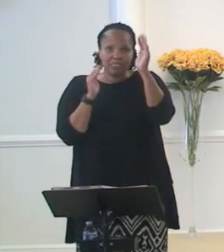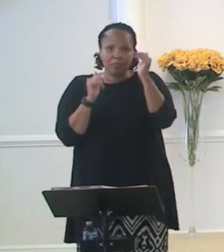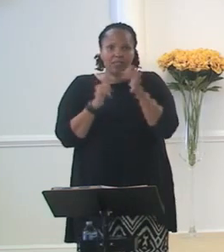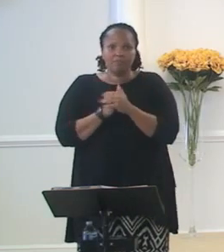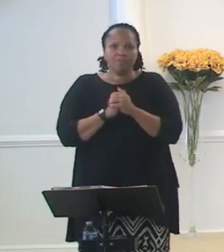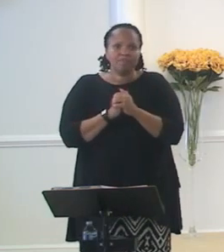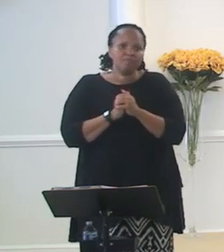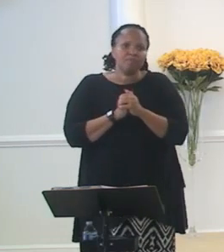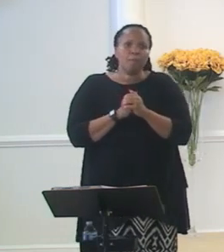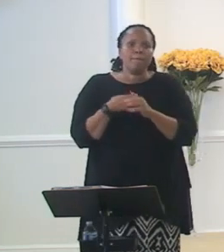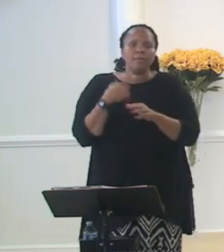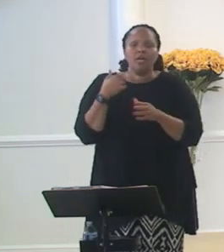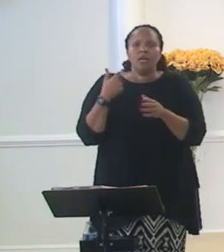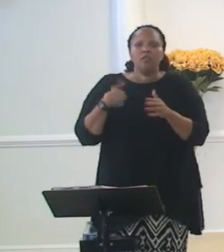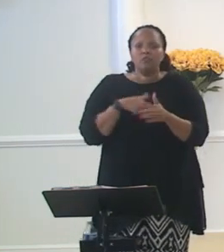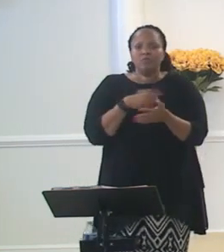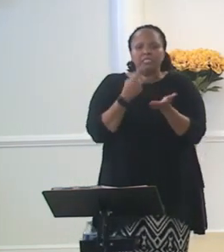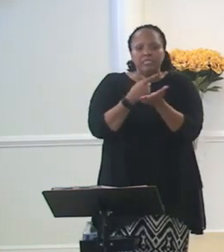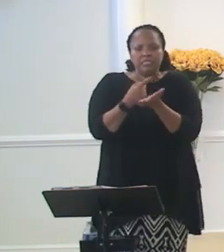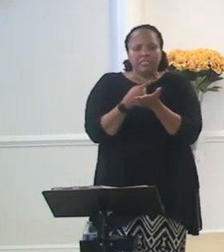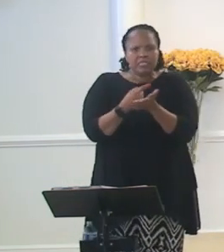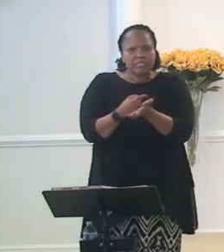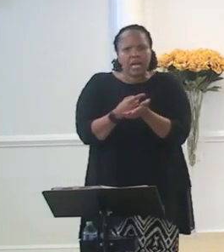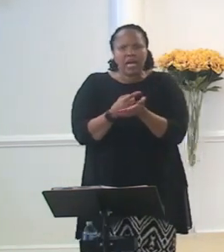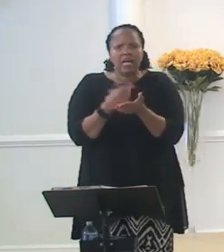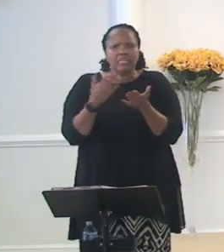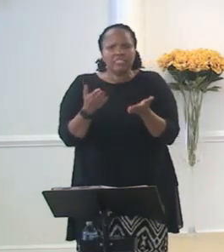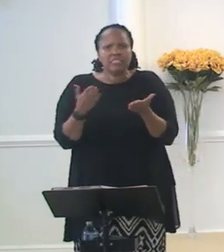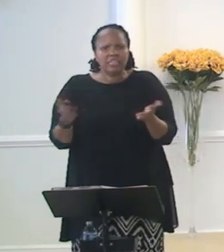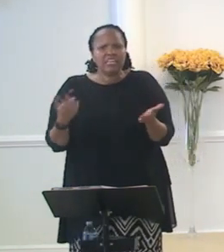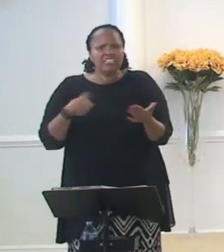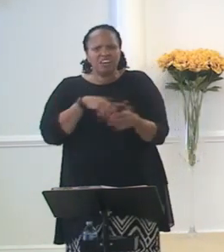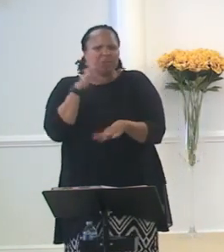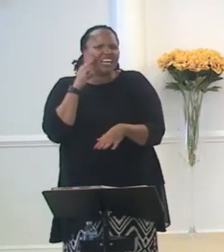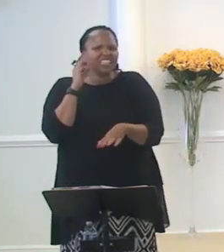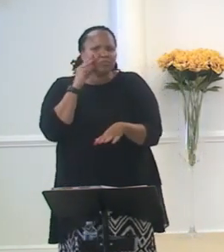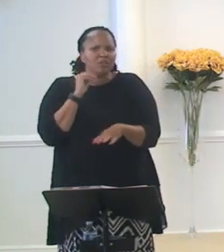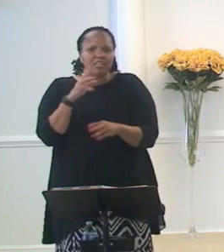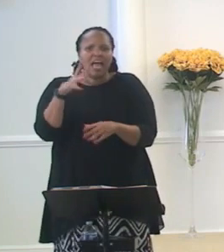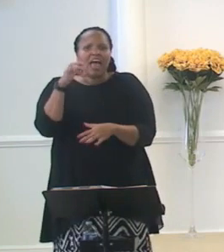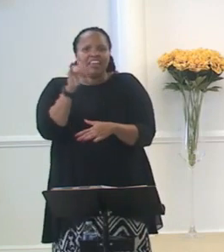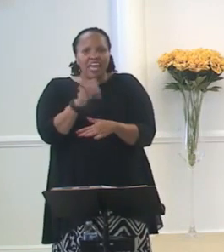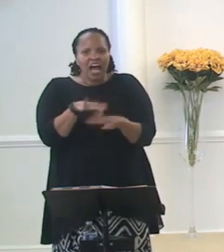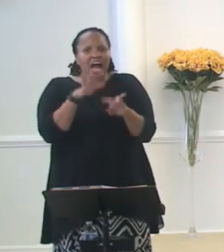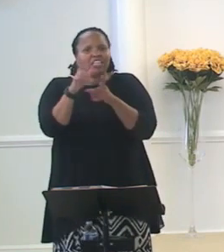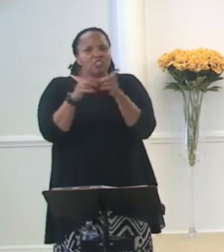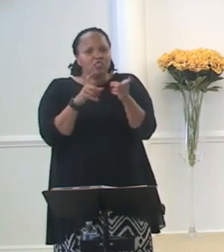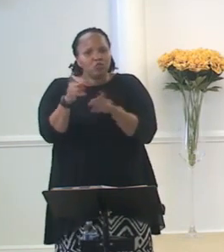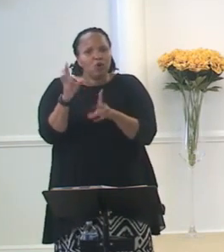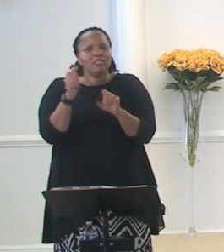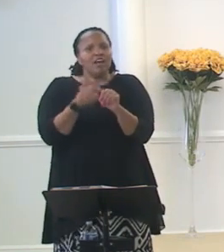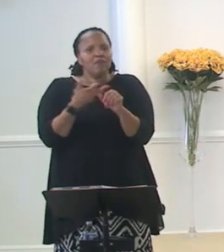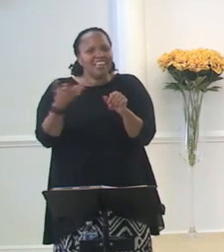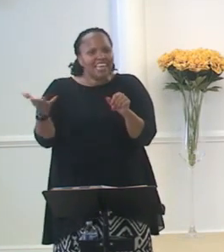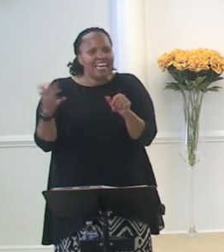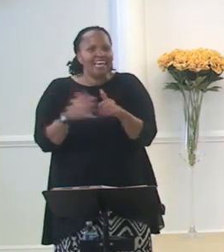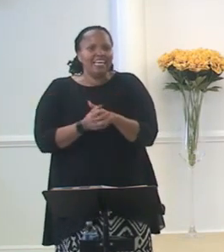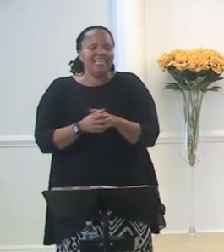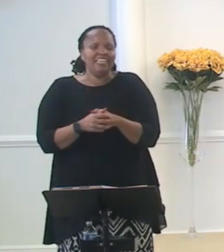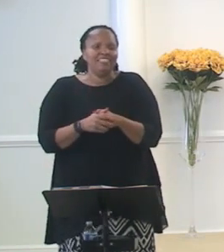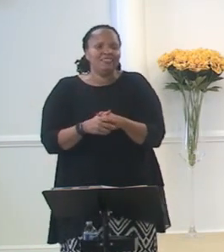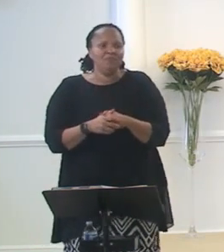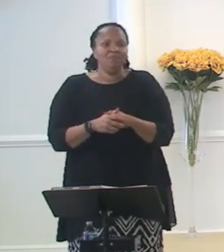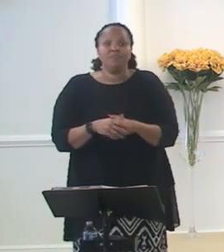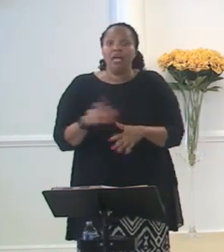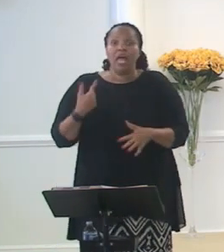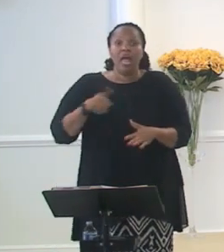the inescapable realities that we face, yet God is in control of it all. And